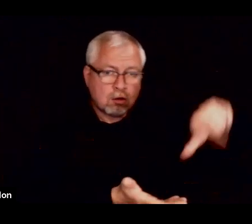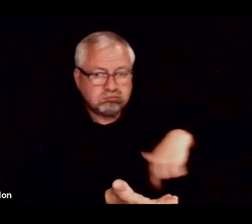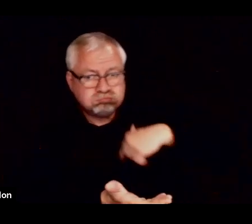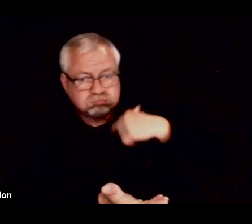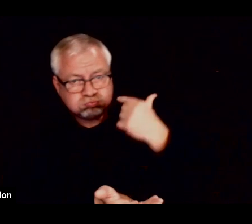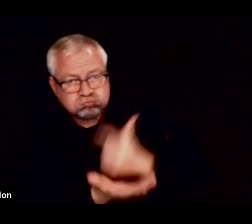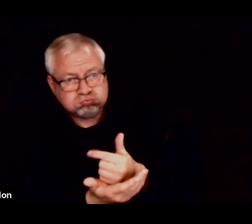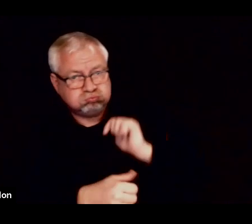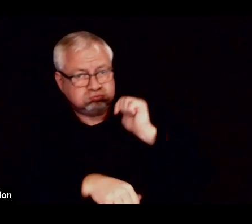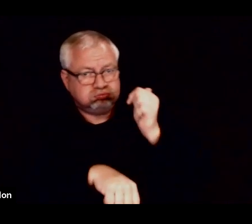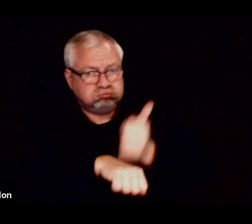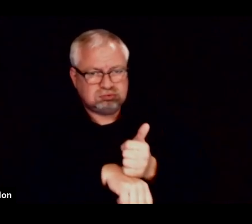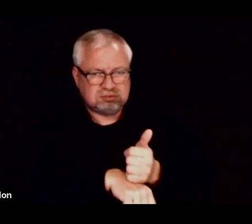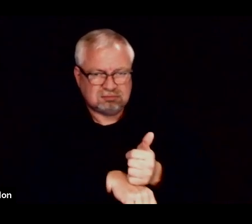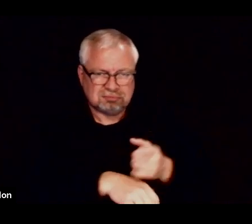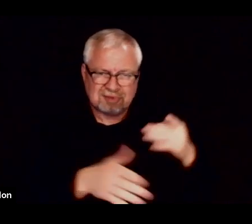guidance?